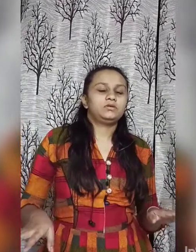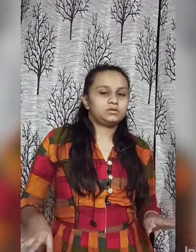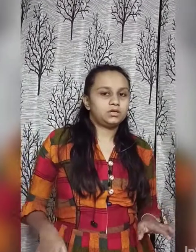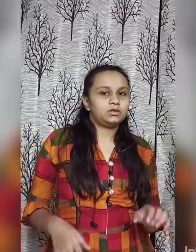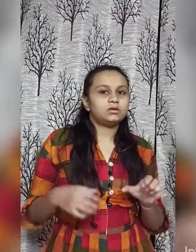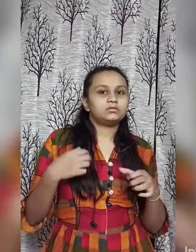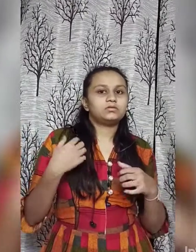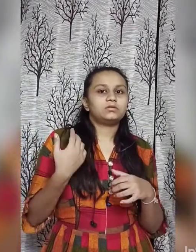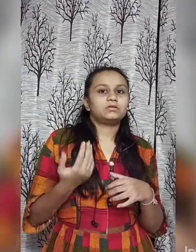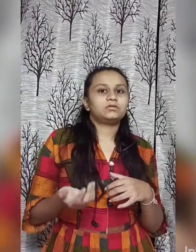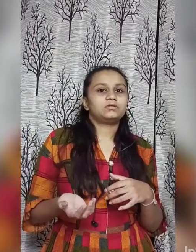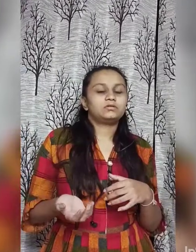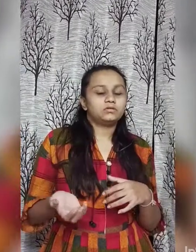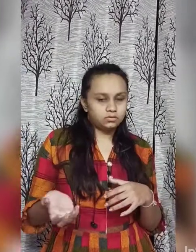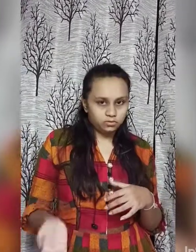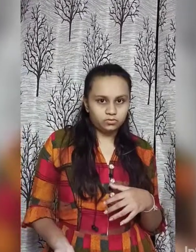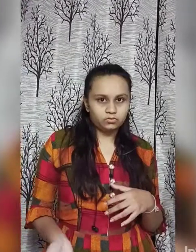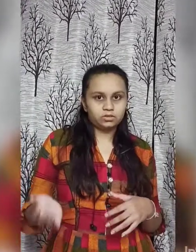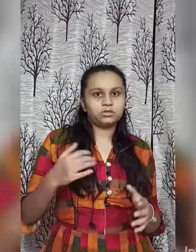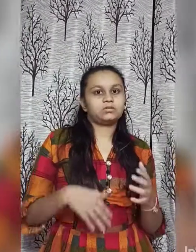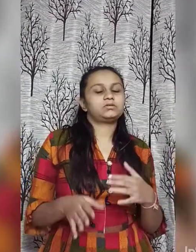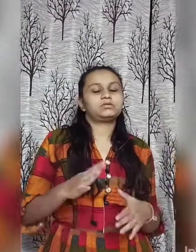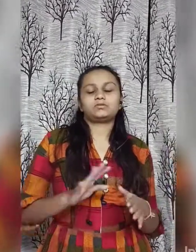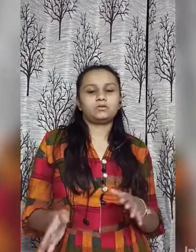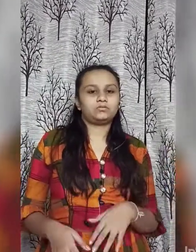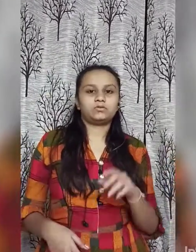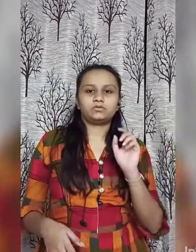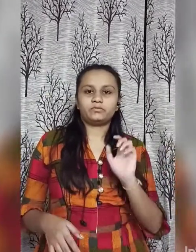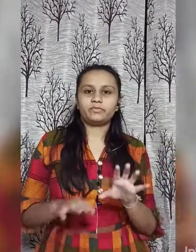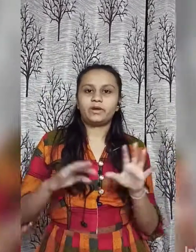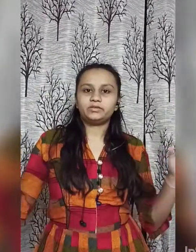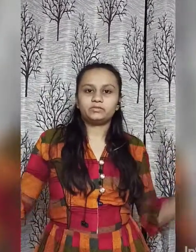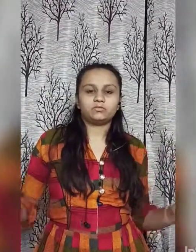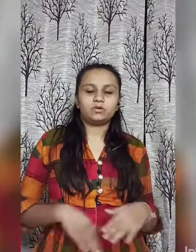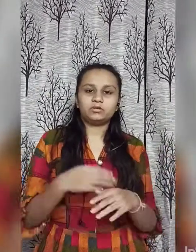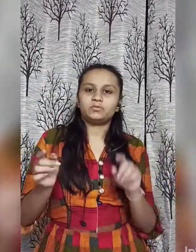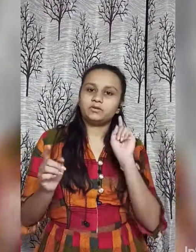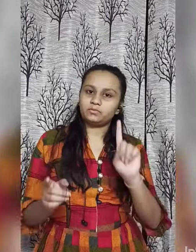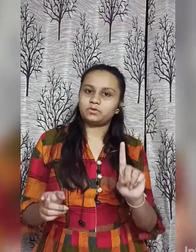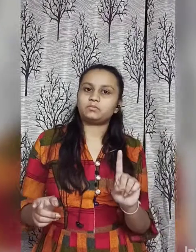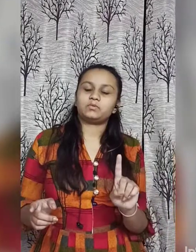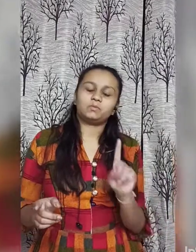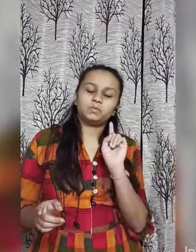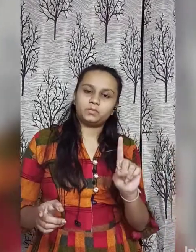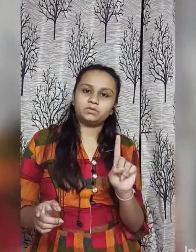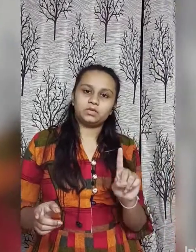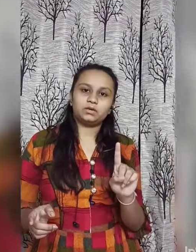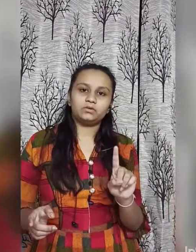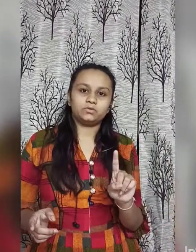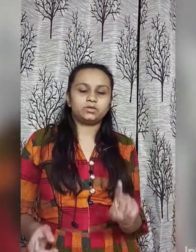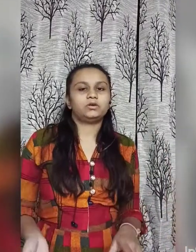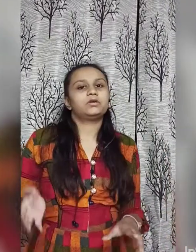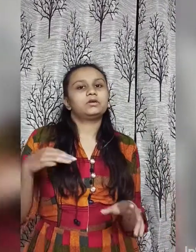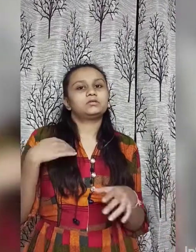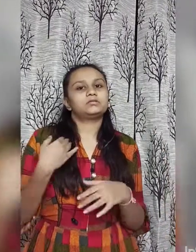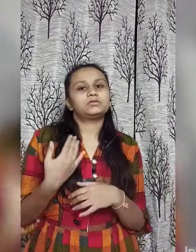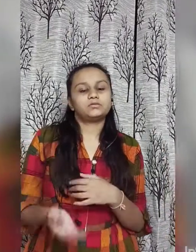batch costing, the unit cost is the cost of a batch and not a per single unit. It